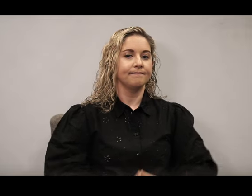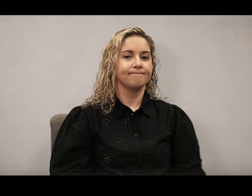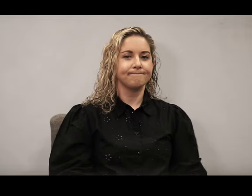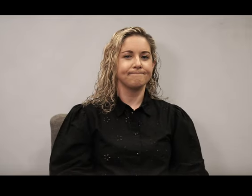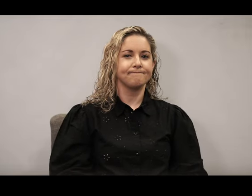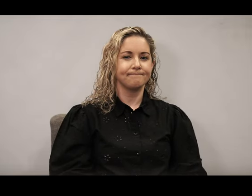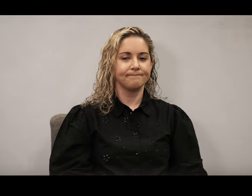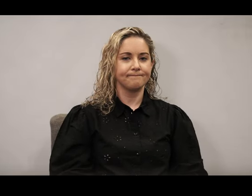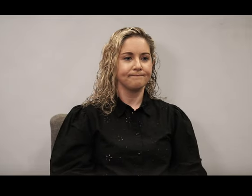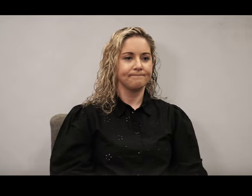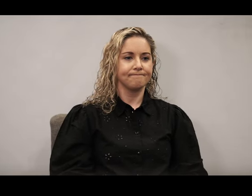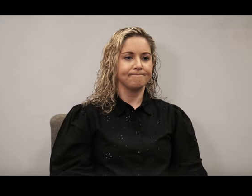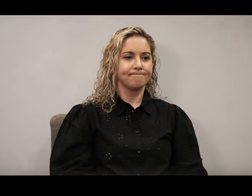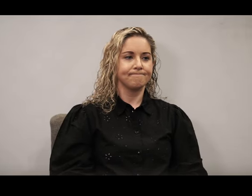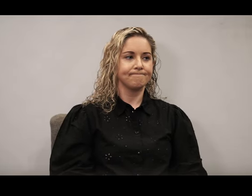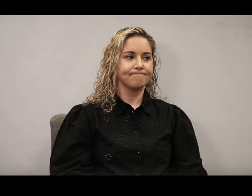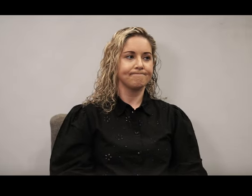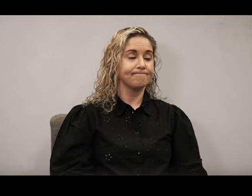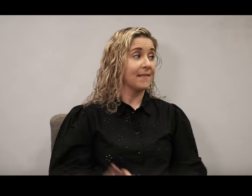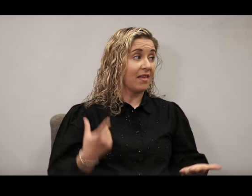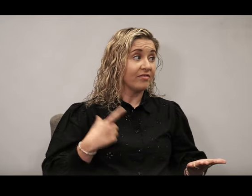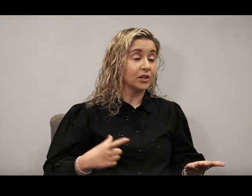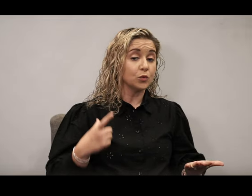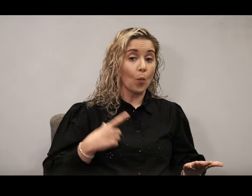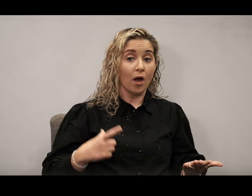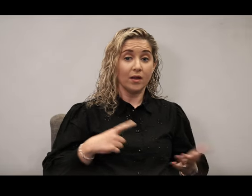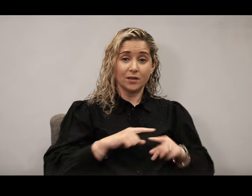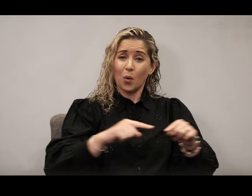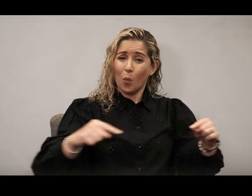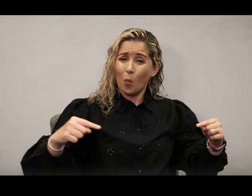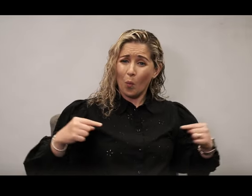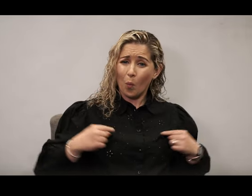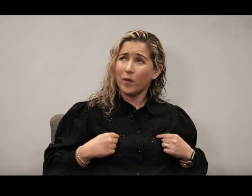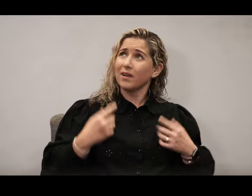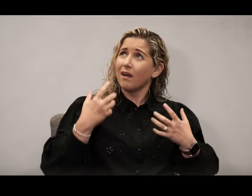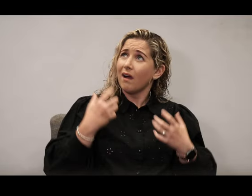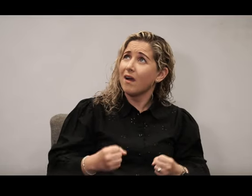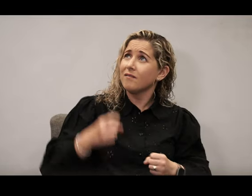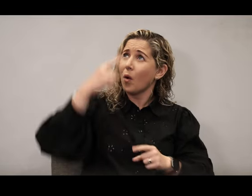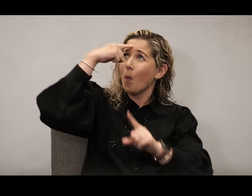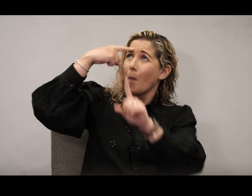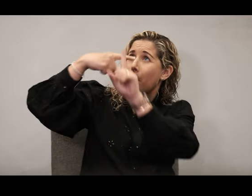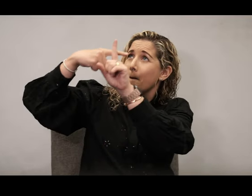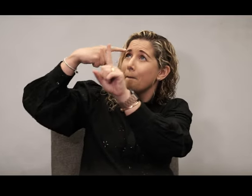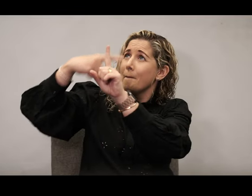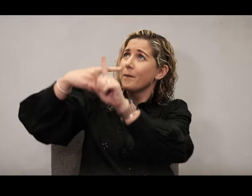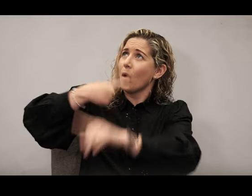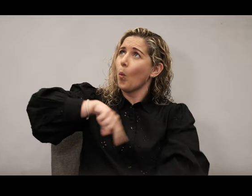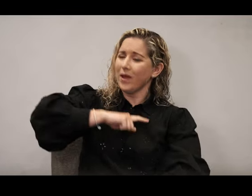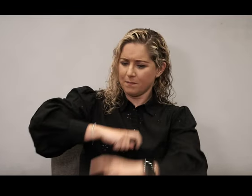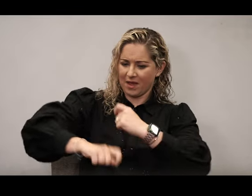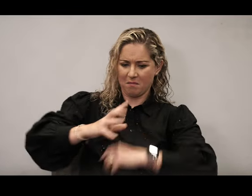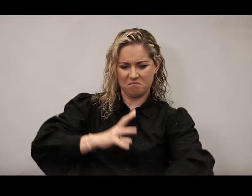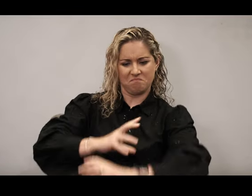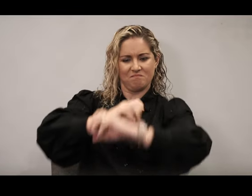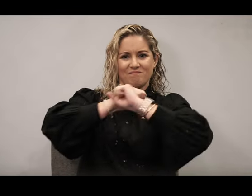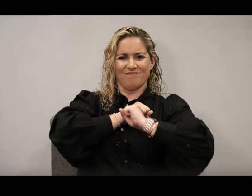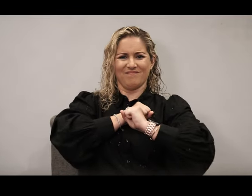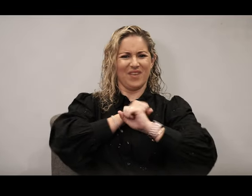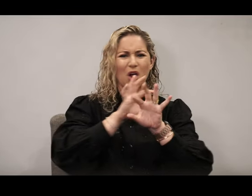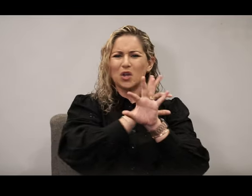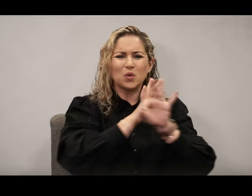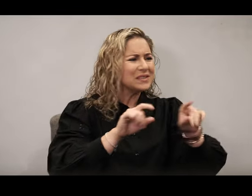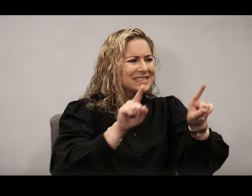"Therefore, since we have such a hope, we are very bold. We are not like Moses, who would put a veil over his